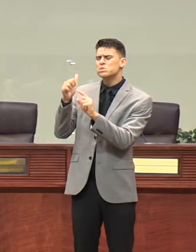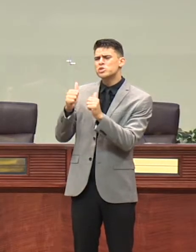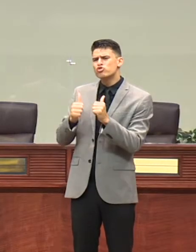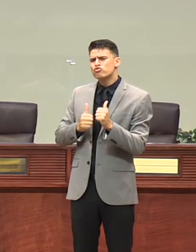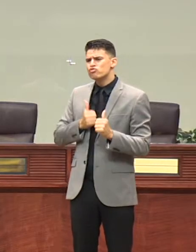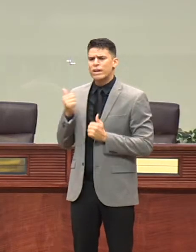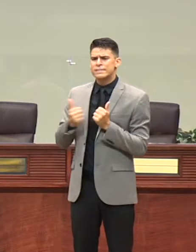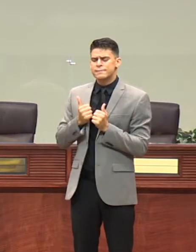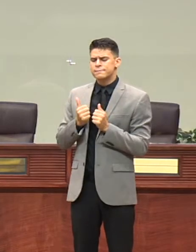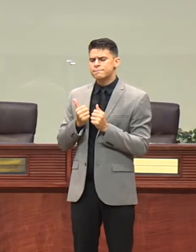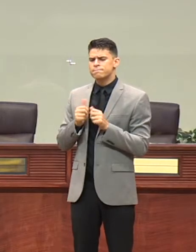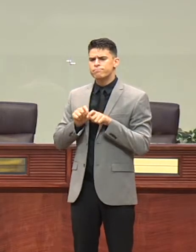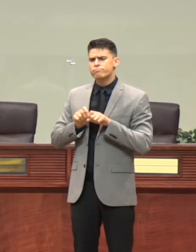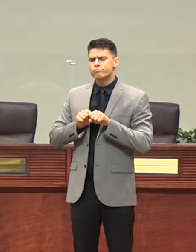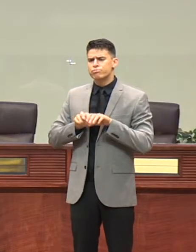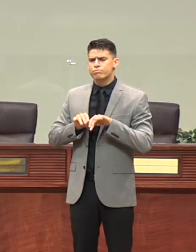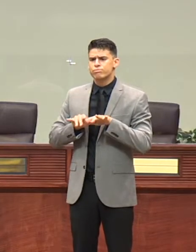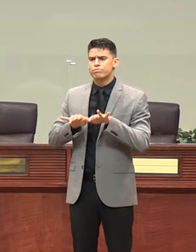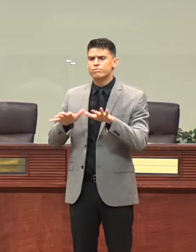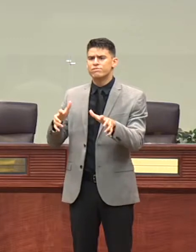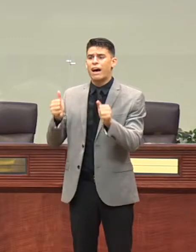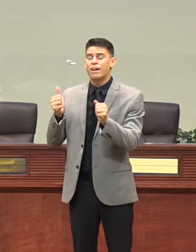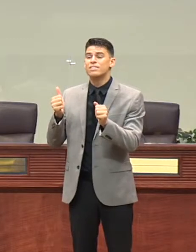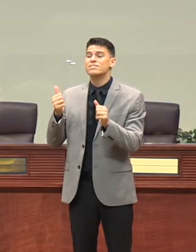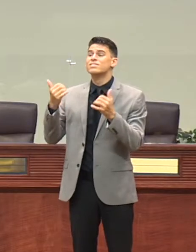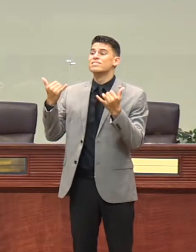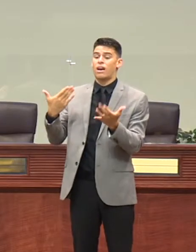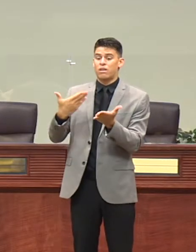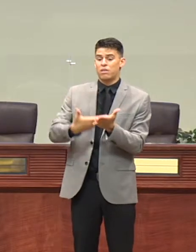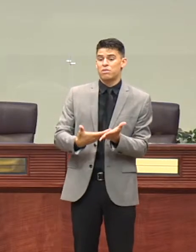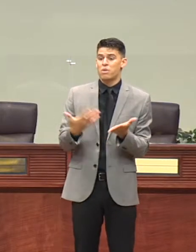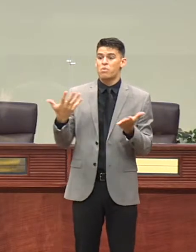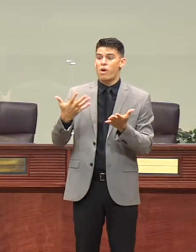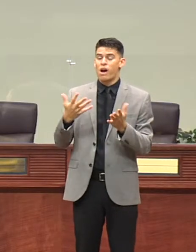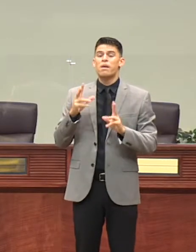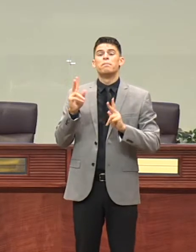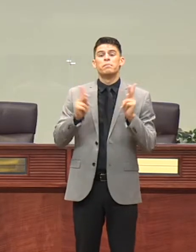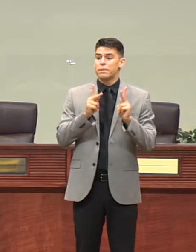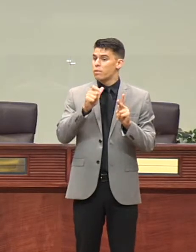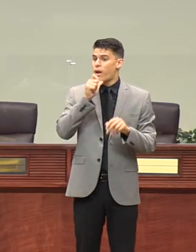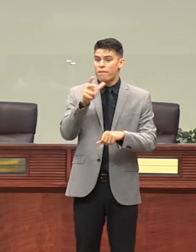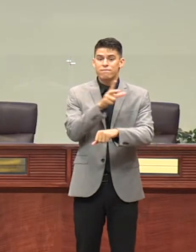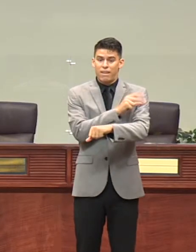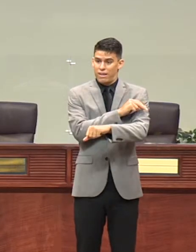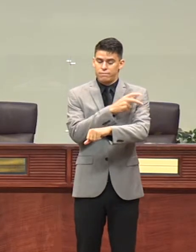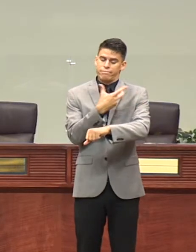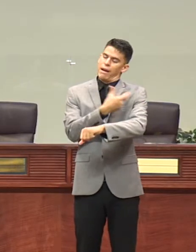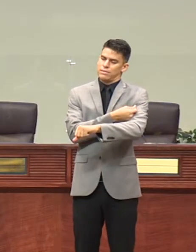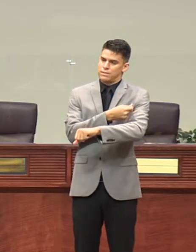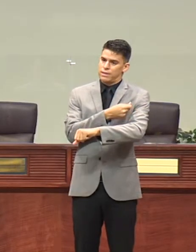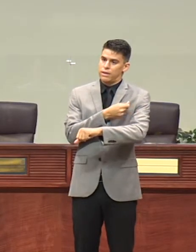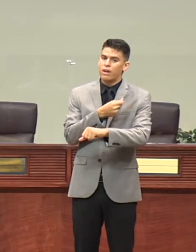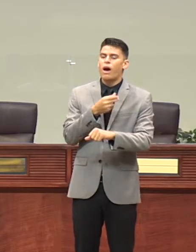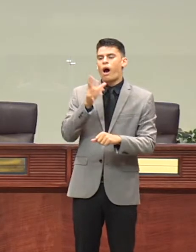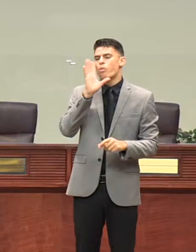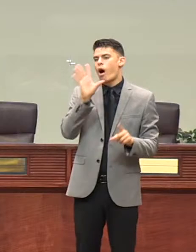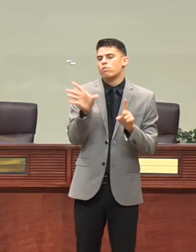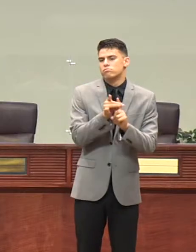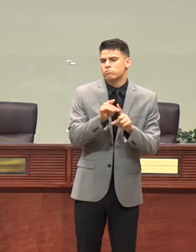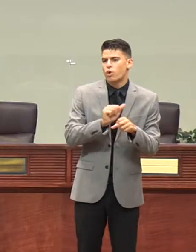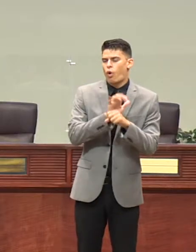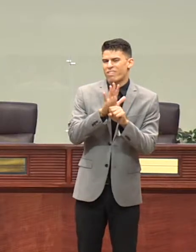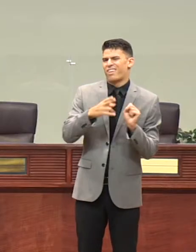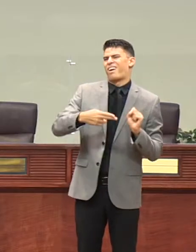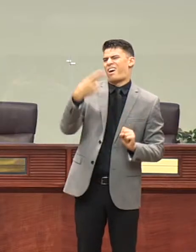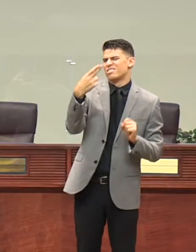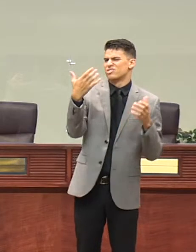saying that everyone who is unvaccinated will get it at some point. So your odds right now